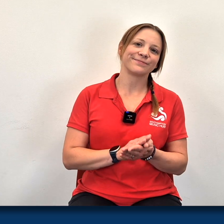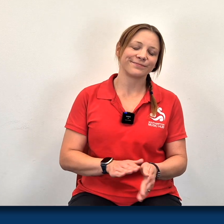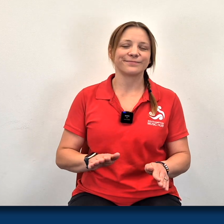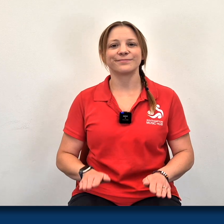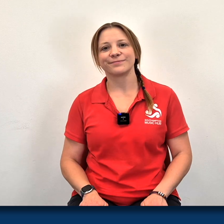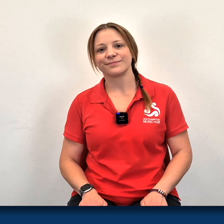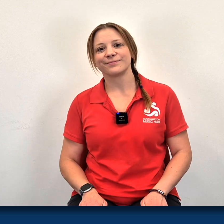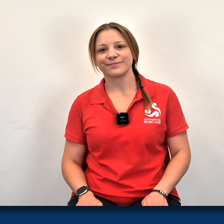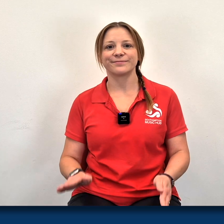was asleep,